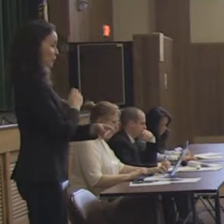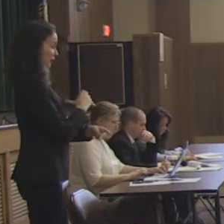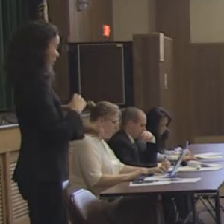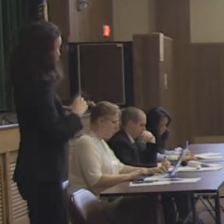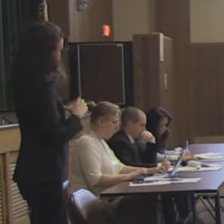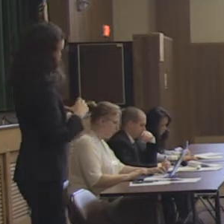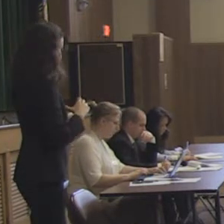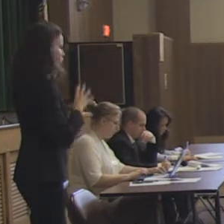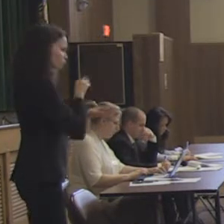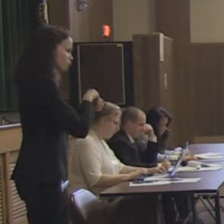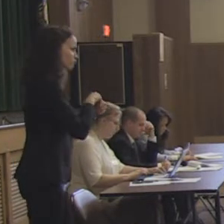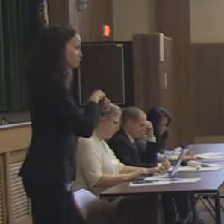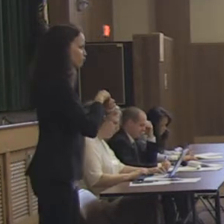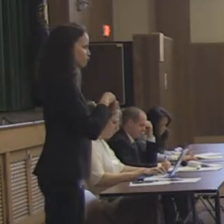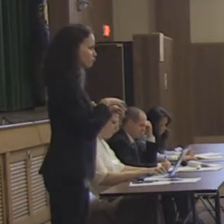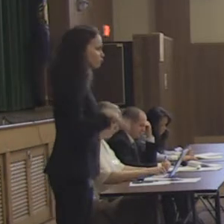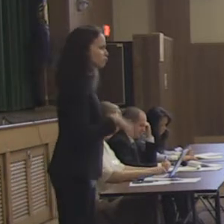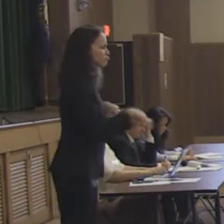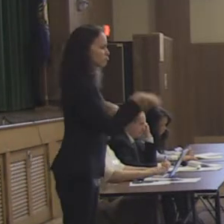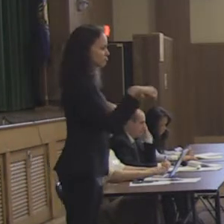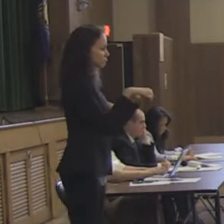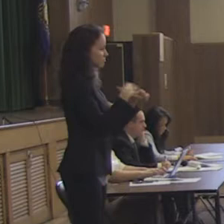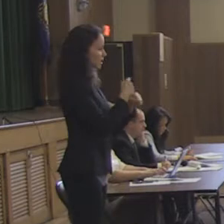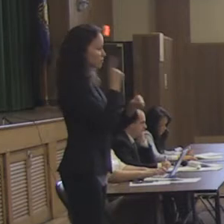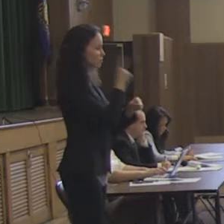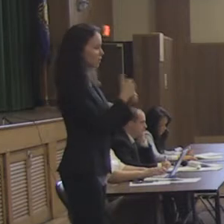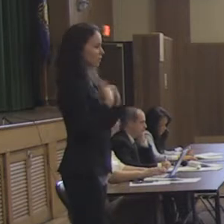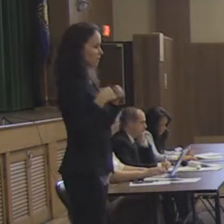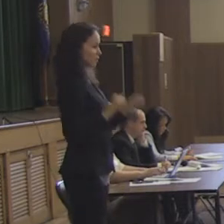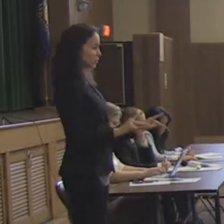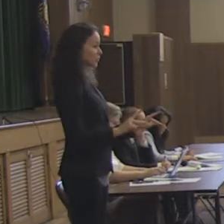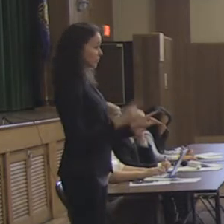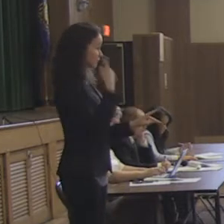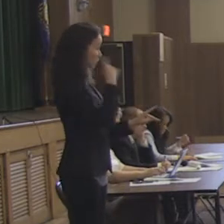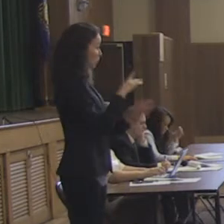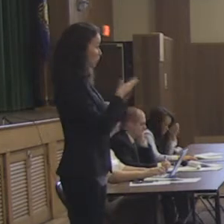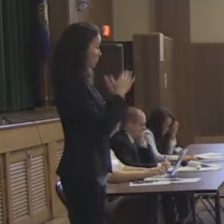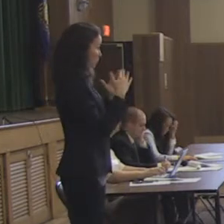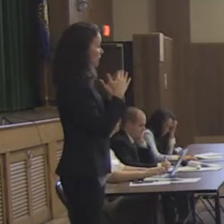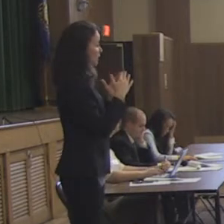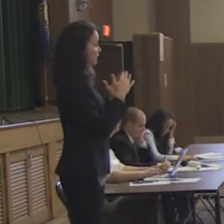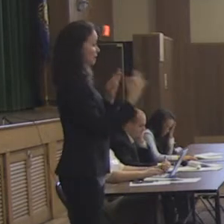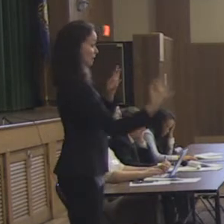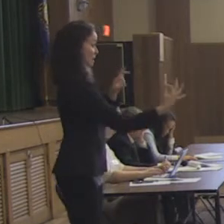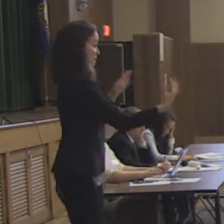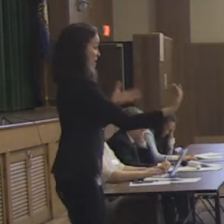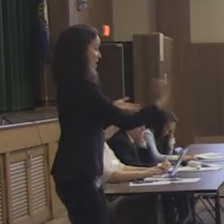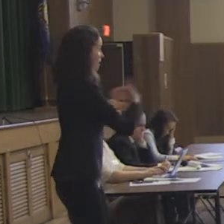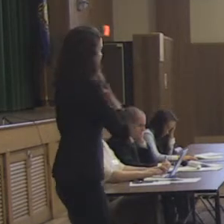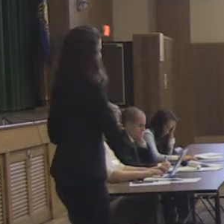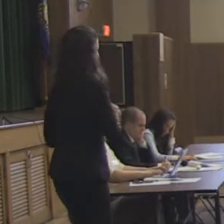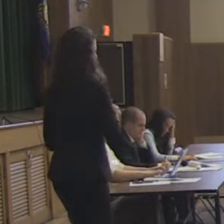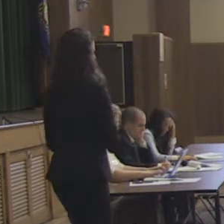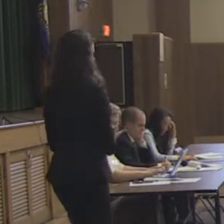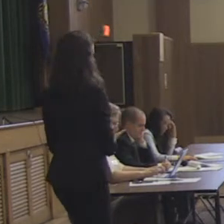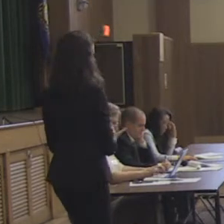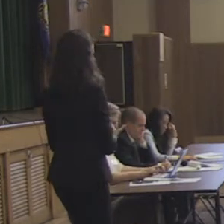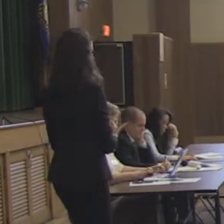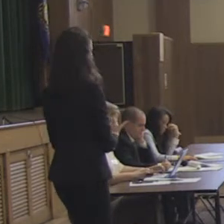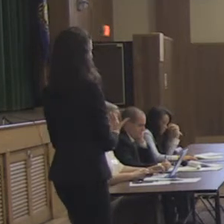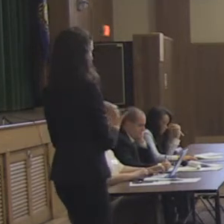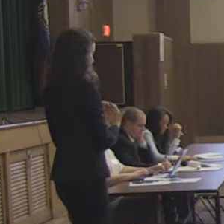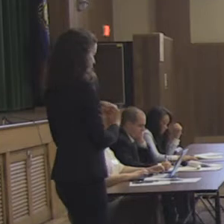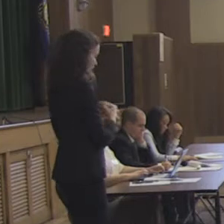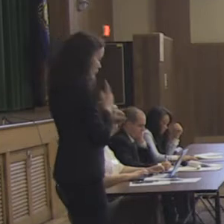great role in stepping up to ensure that there are some opportunities for community input on this, to do your best to ensure that